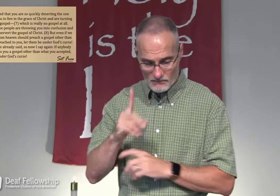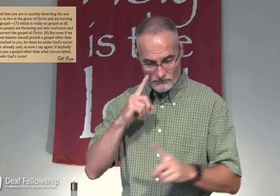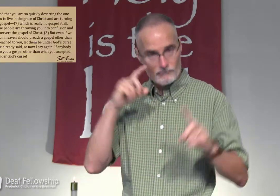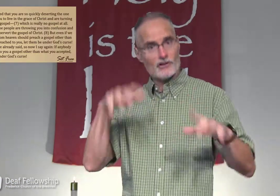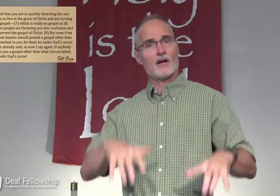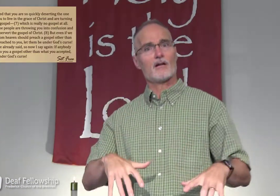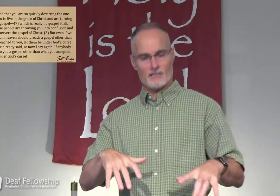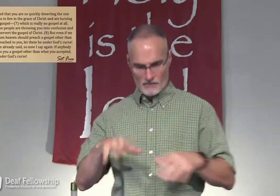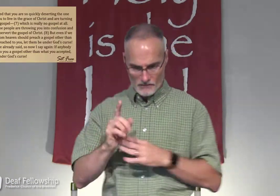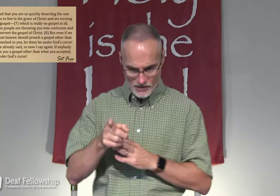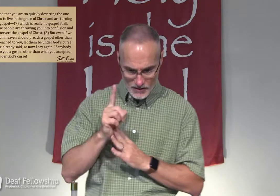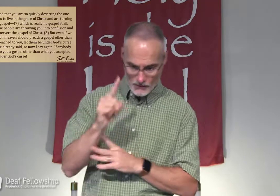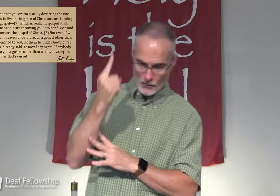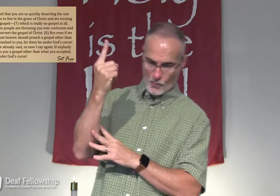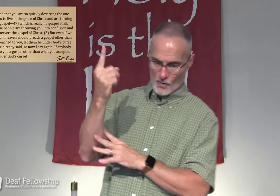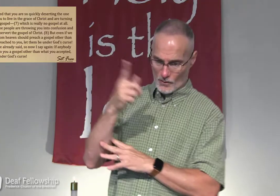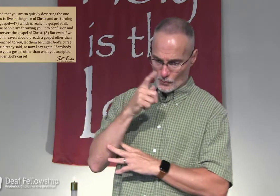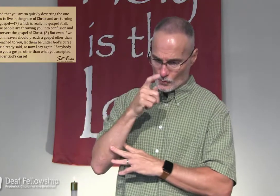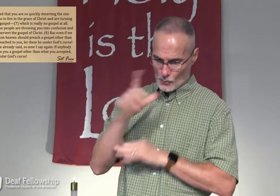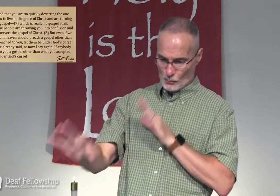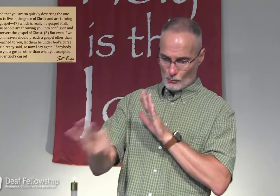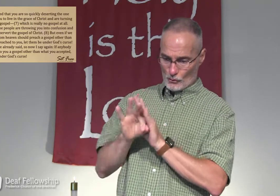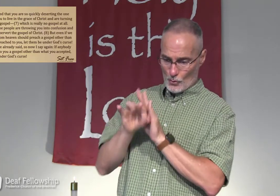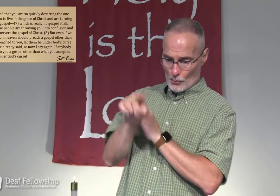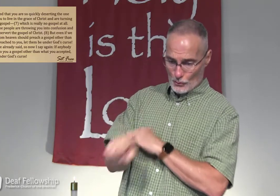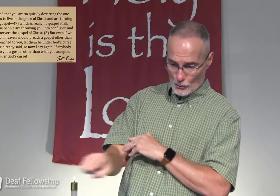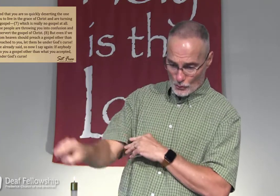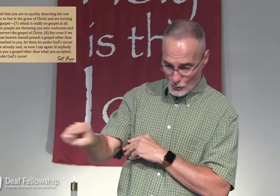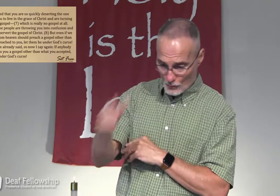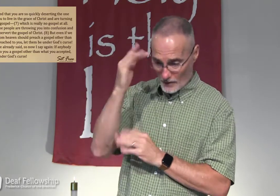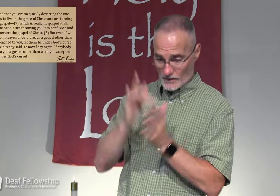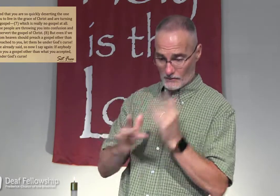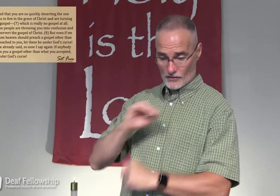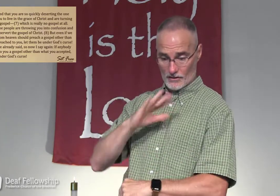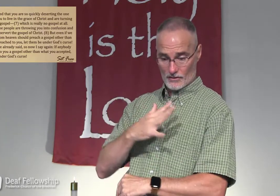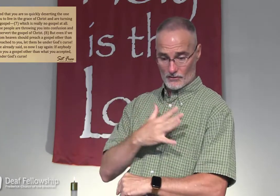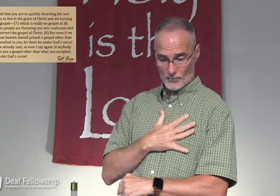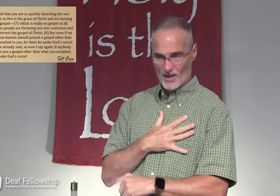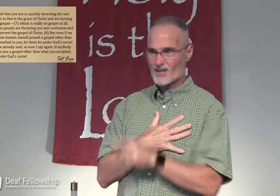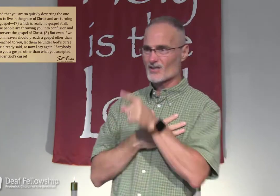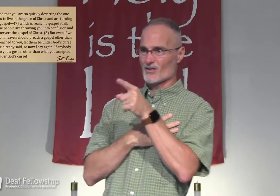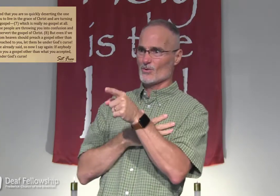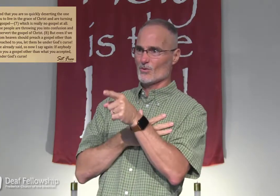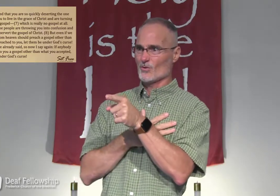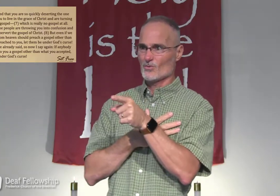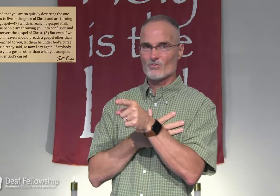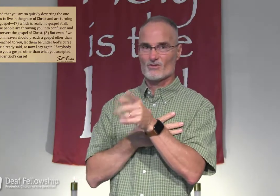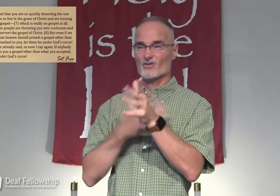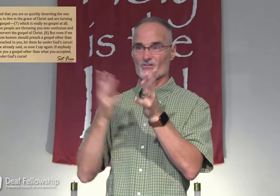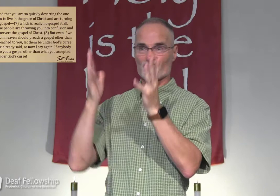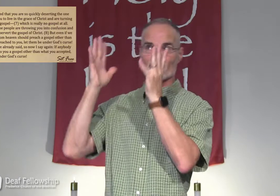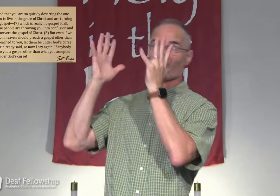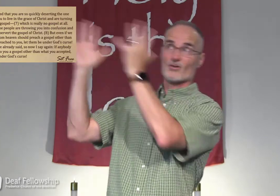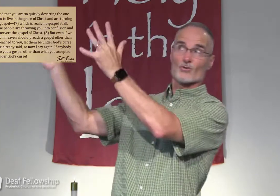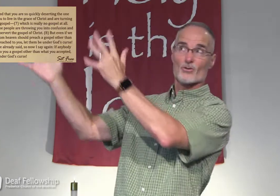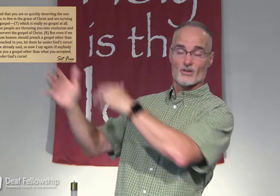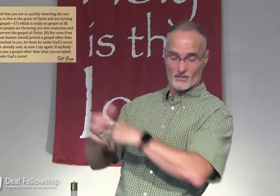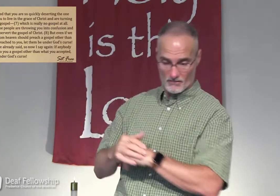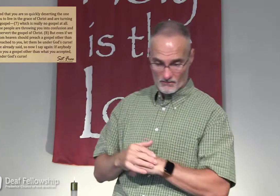Paul writes in verse 6, "I'm astonished that you are so quickly deserting the one who called you to live in the grace